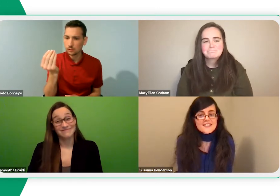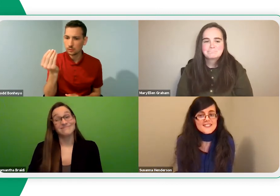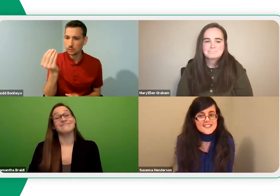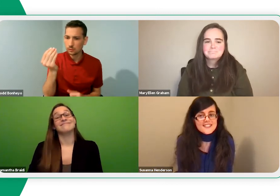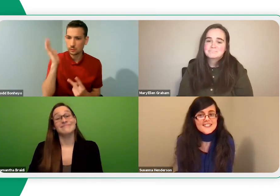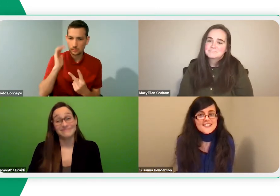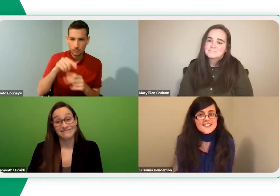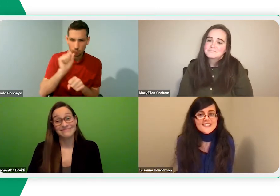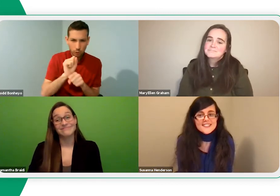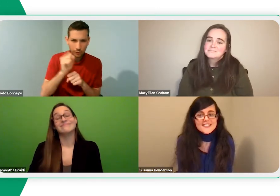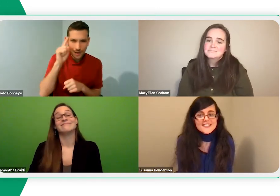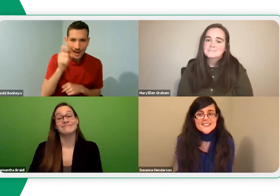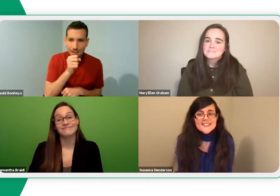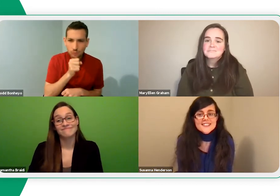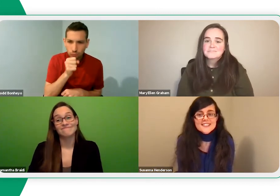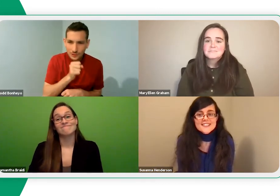they were 14.